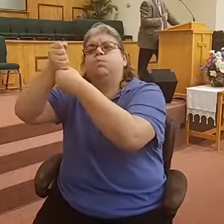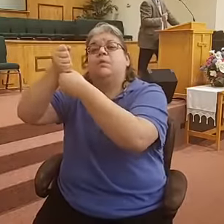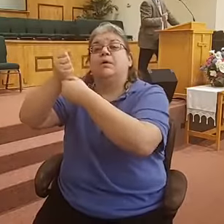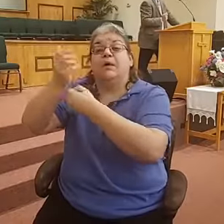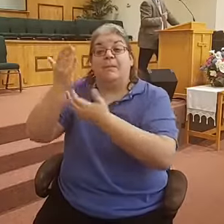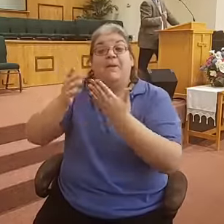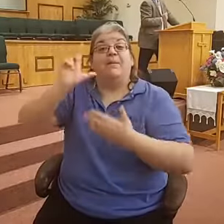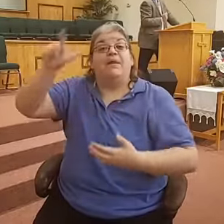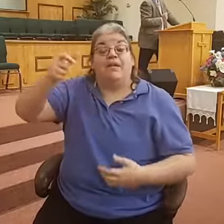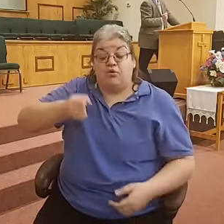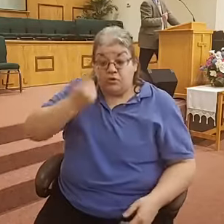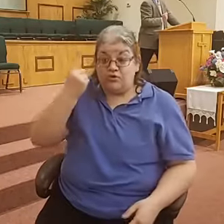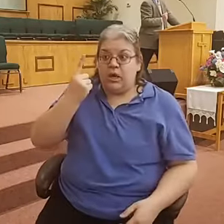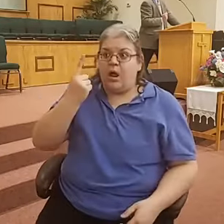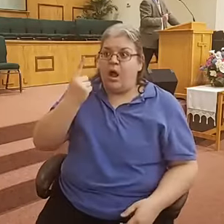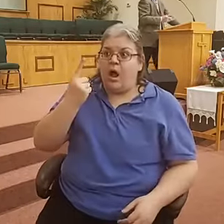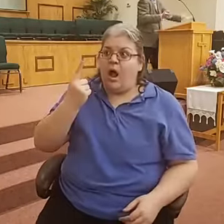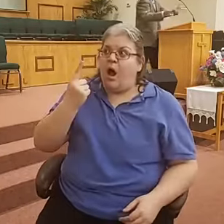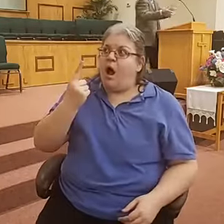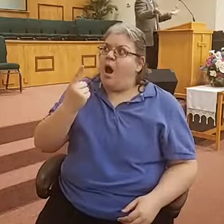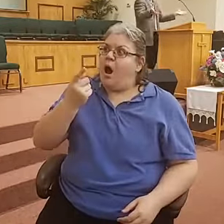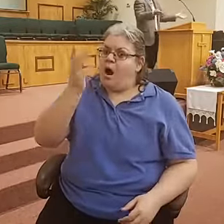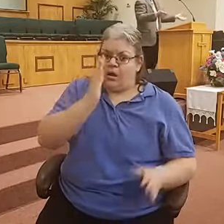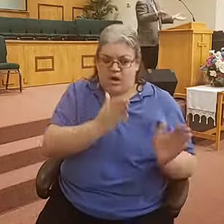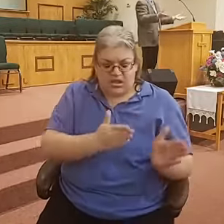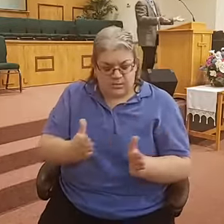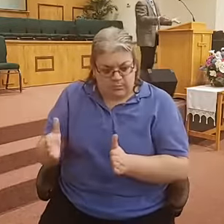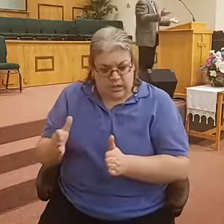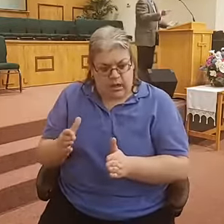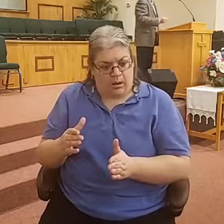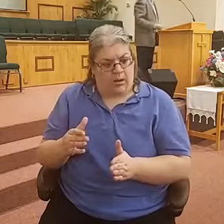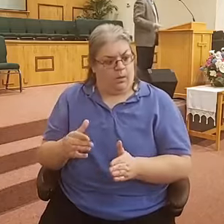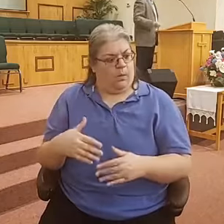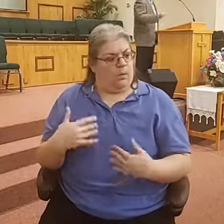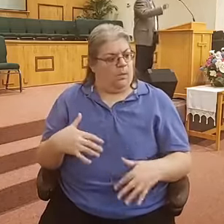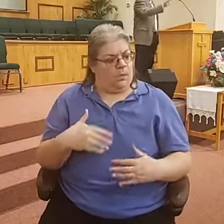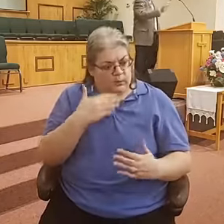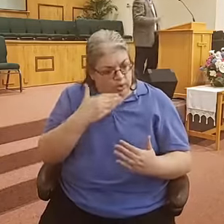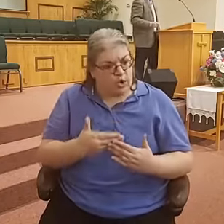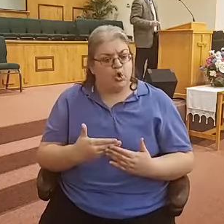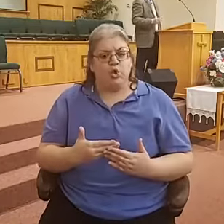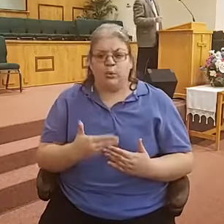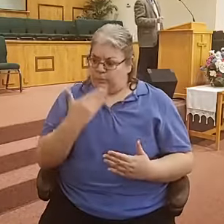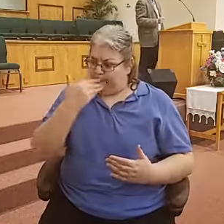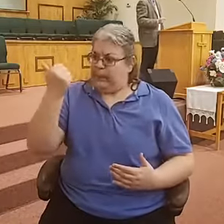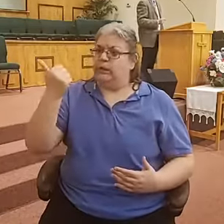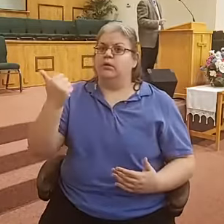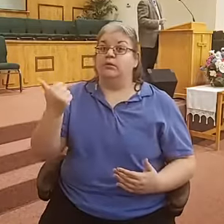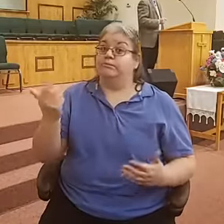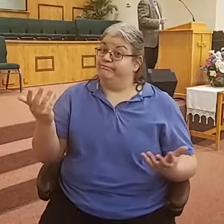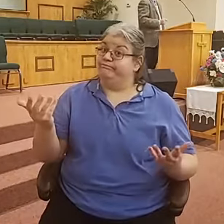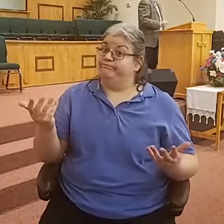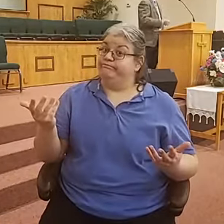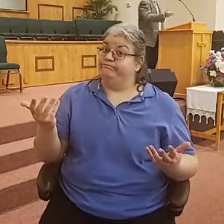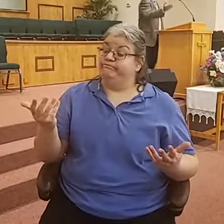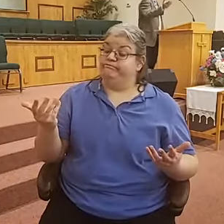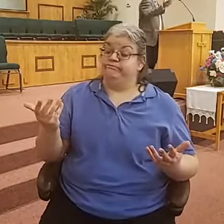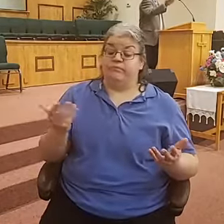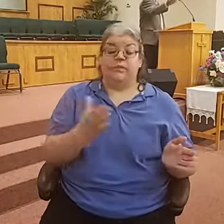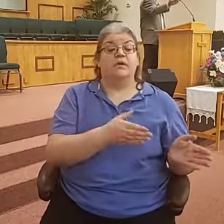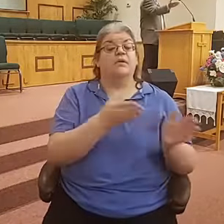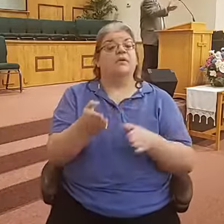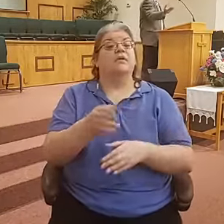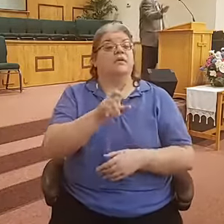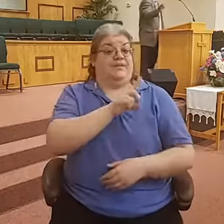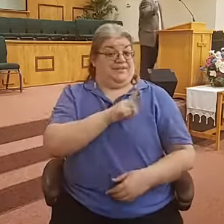gift to help you. We can move on in our Bible and use other characters. Let's go to David. Here,